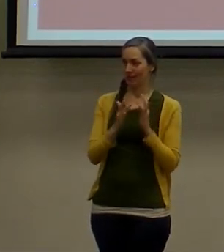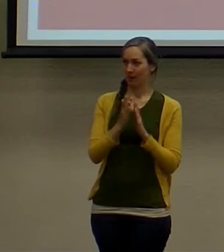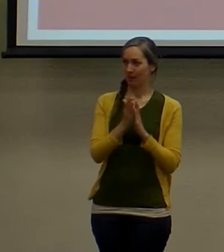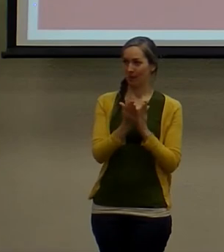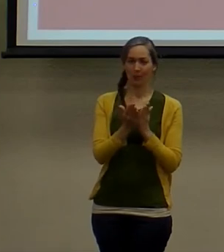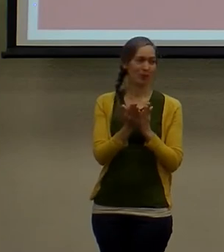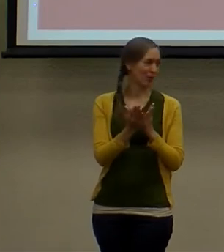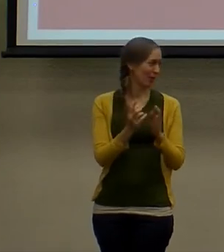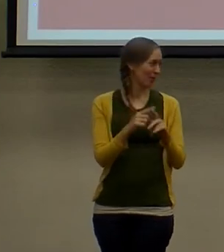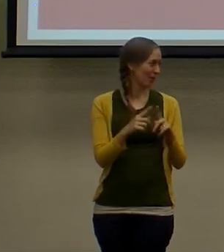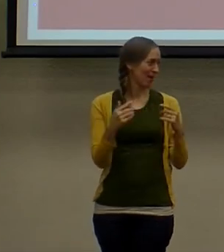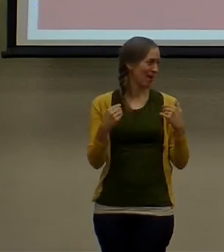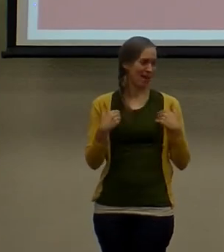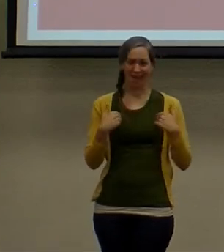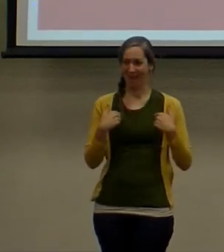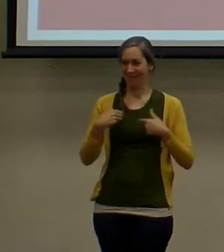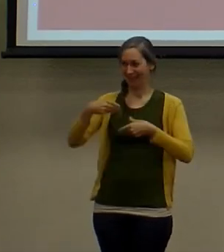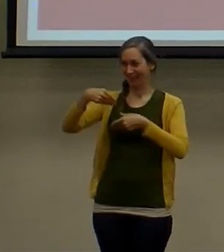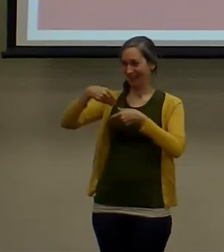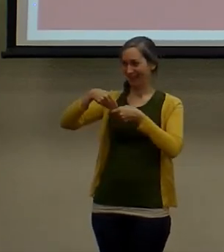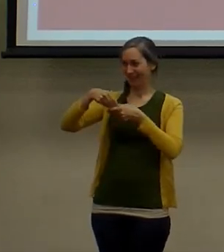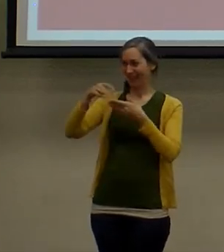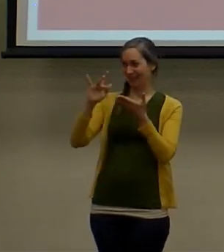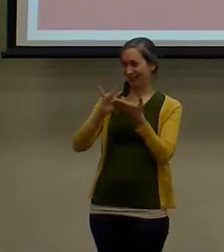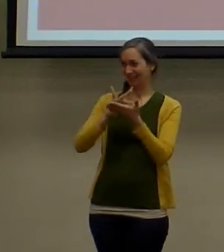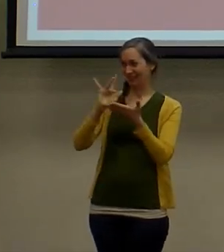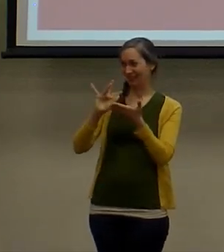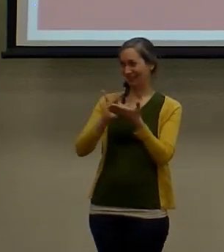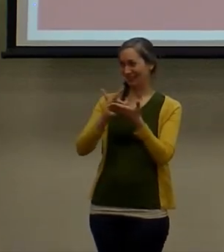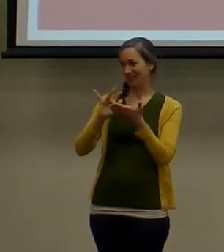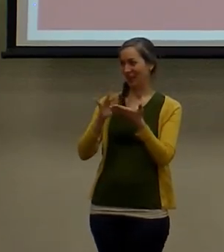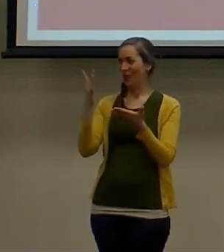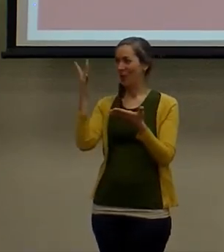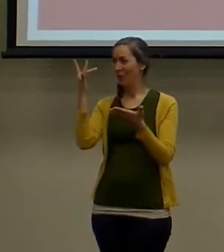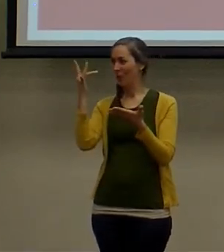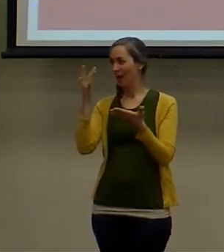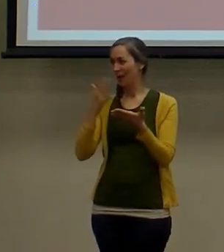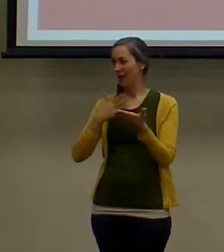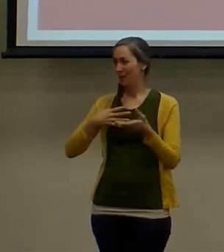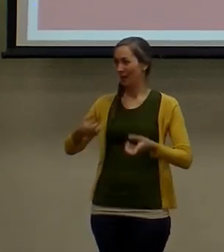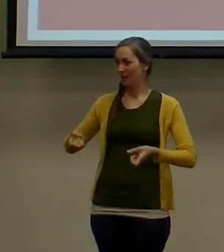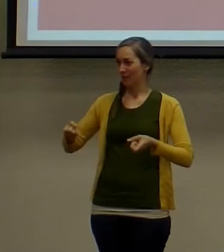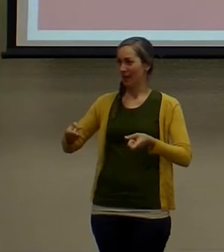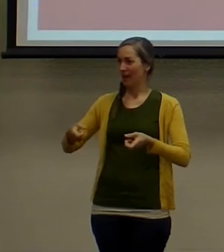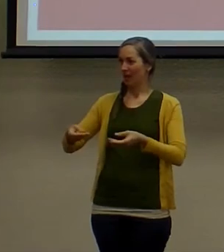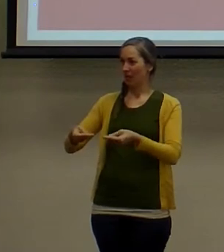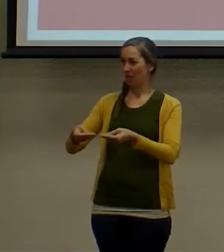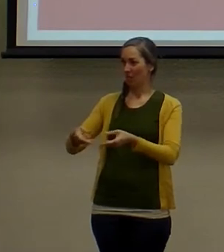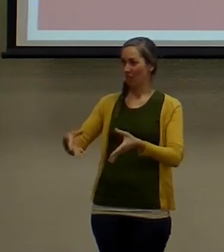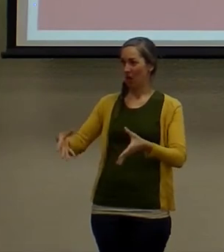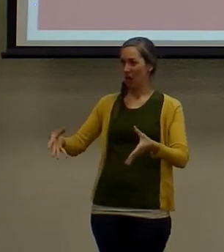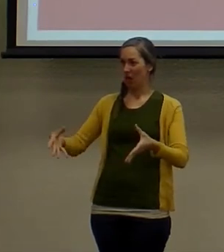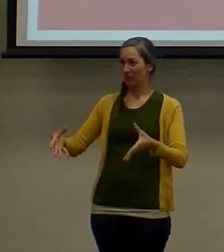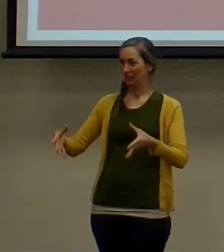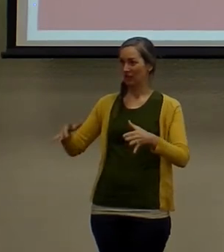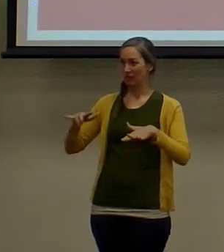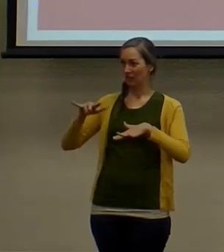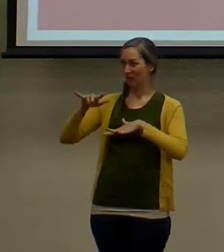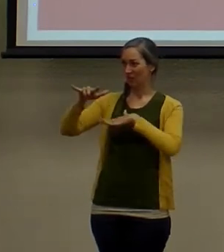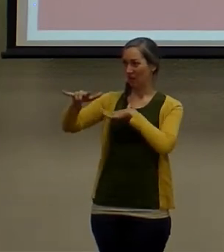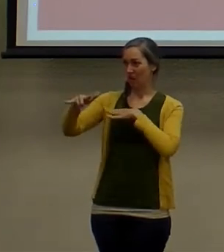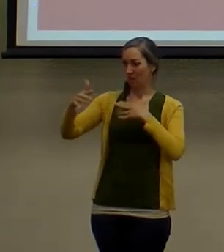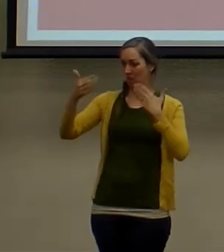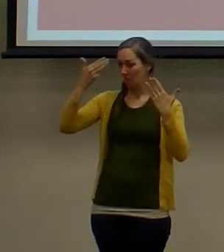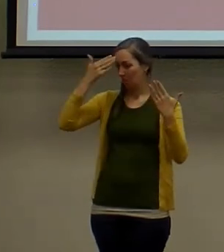here. The reason is, I lost my bag somewhere over Pacific.